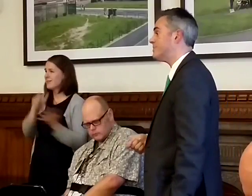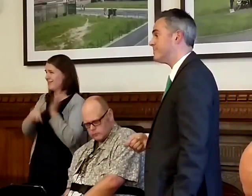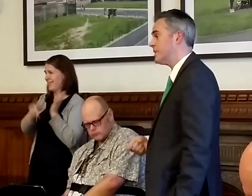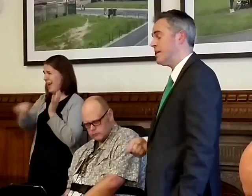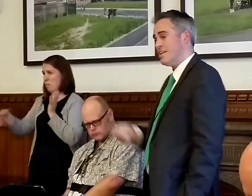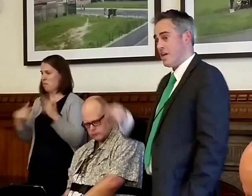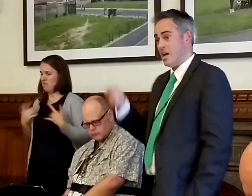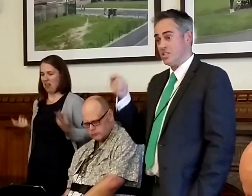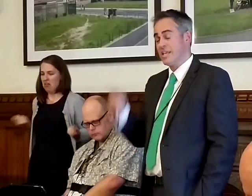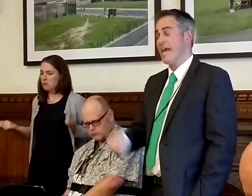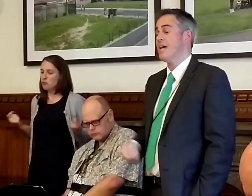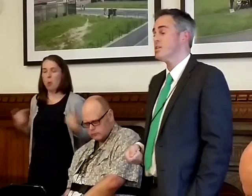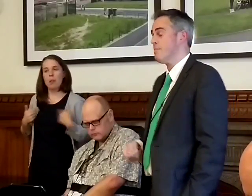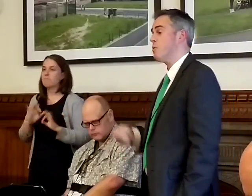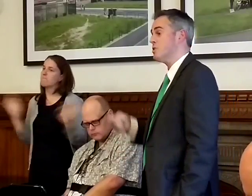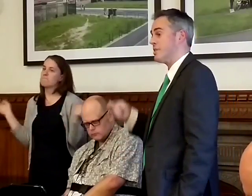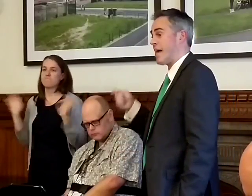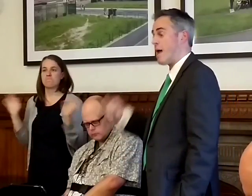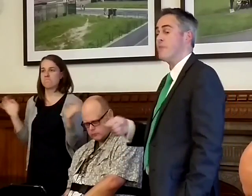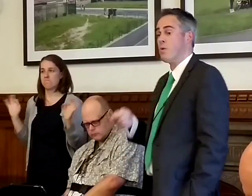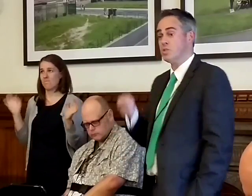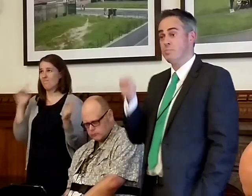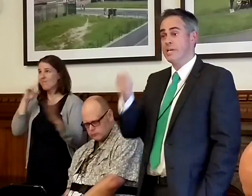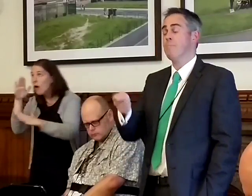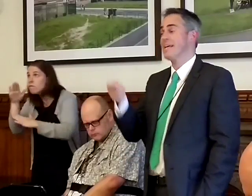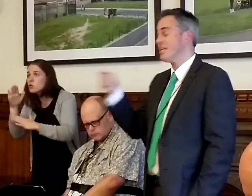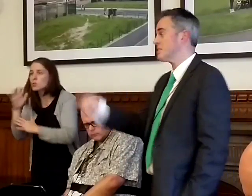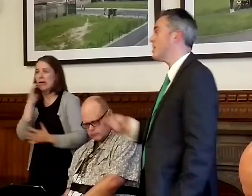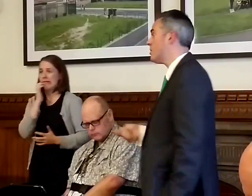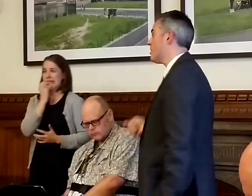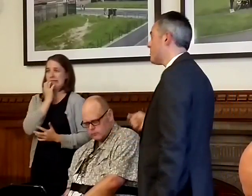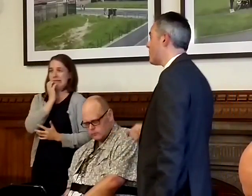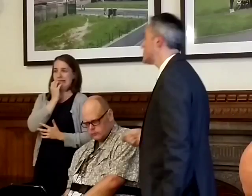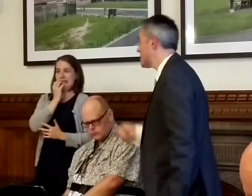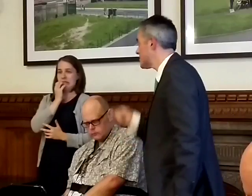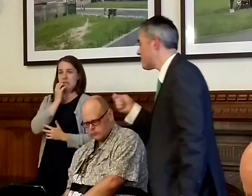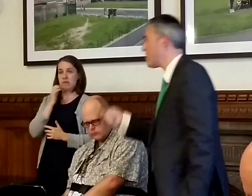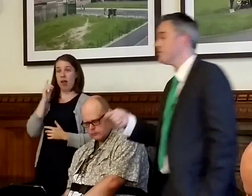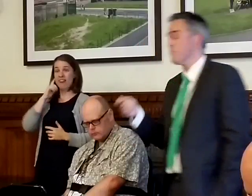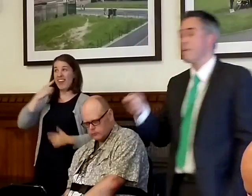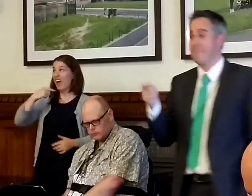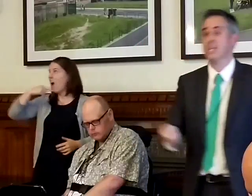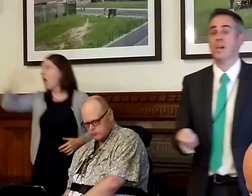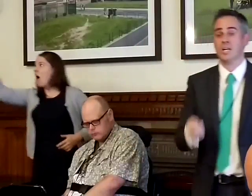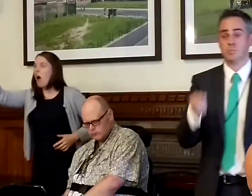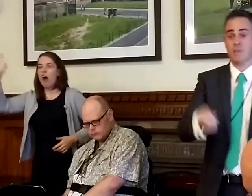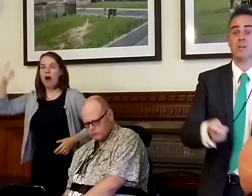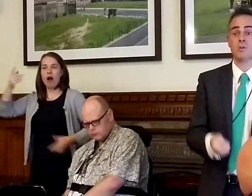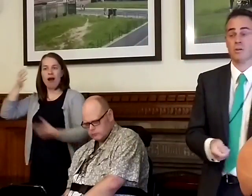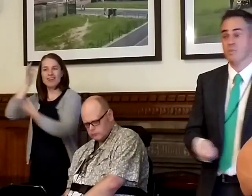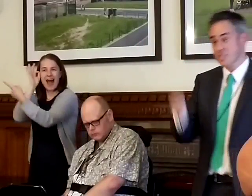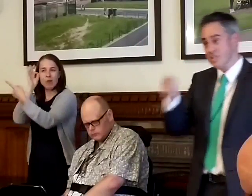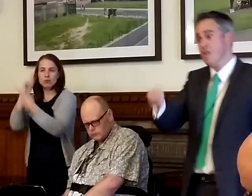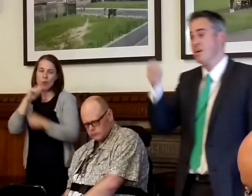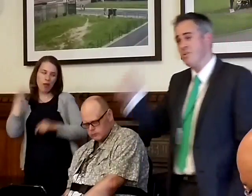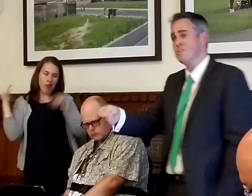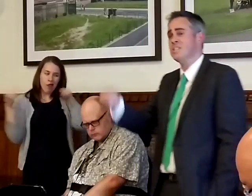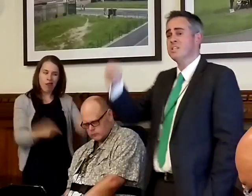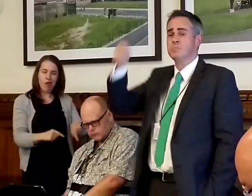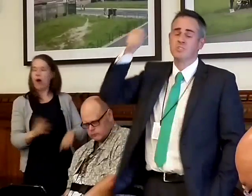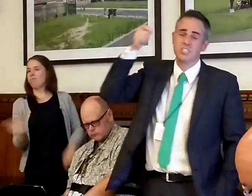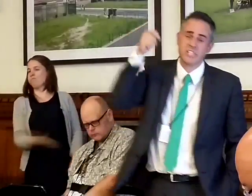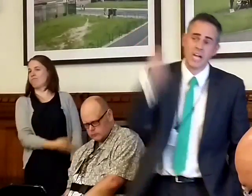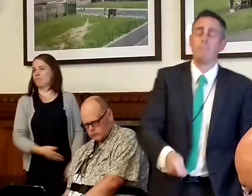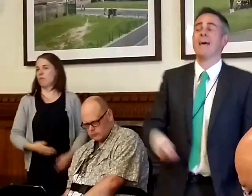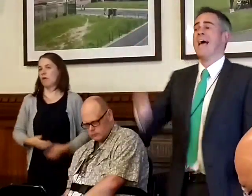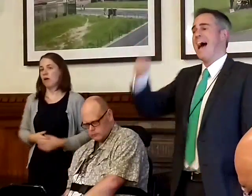had that control. They are scared about what is going to happen. They won't speak up against their local authority because they're frightened of being penalised by the local authority. The local